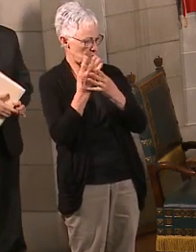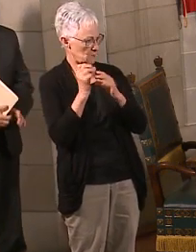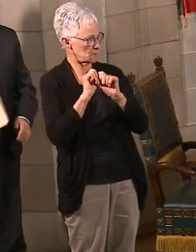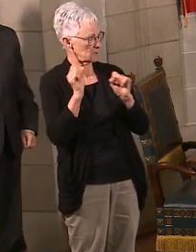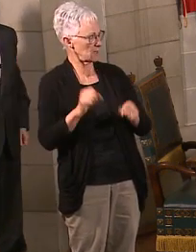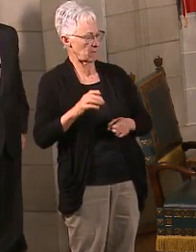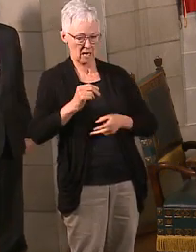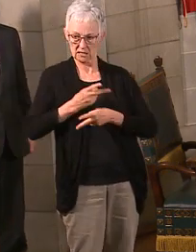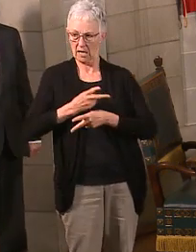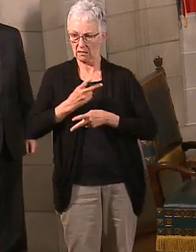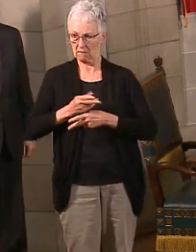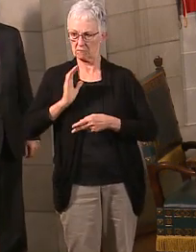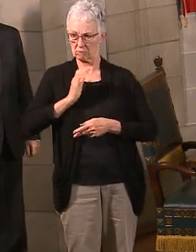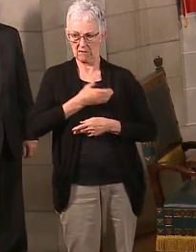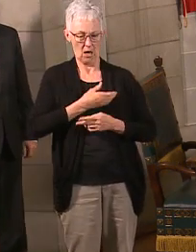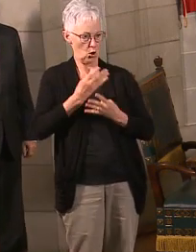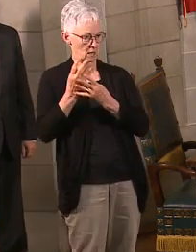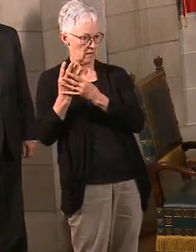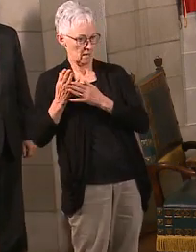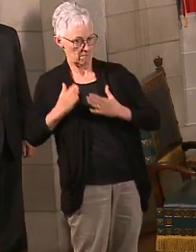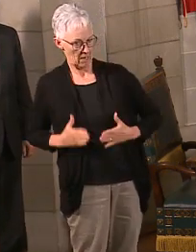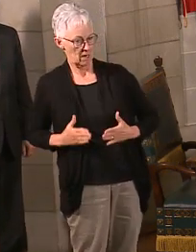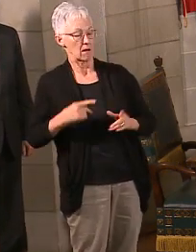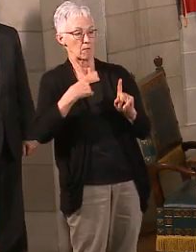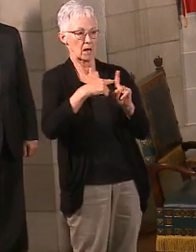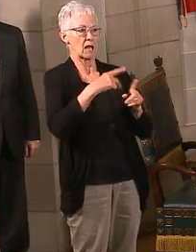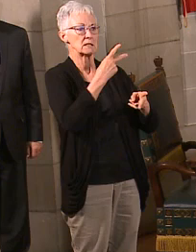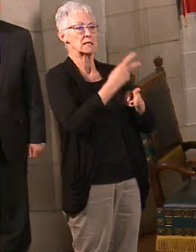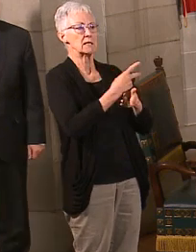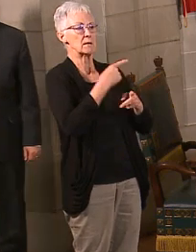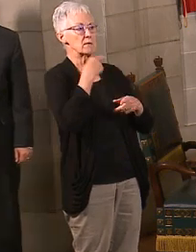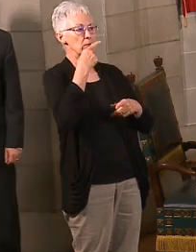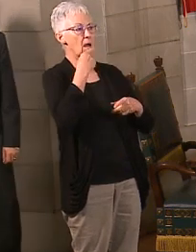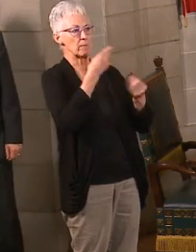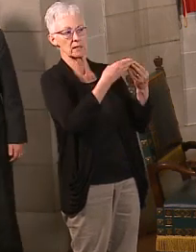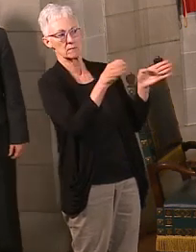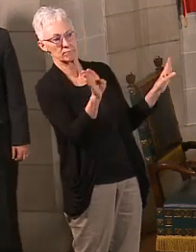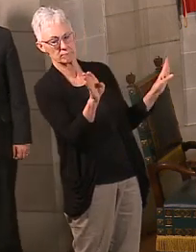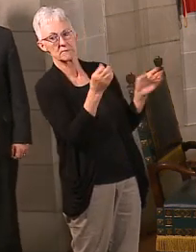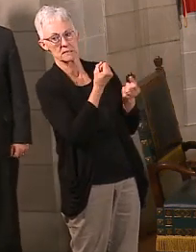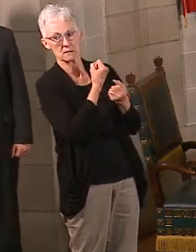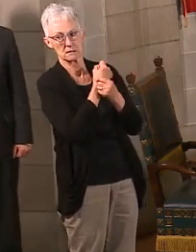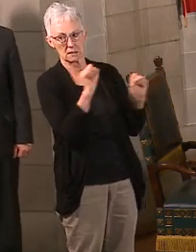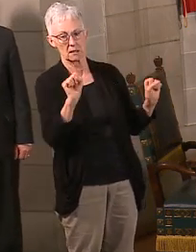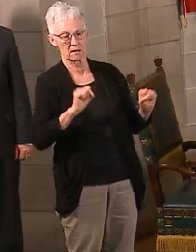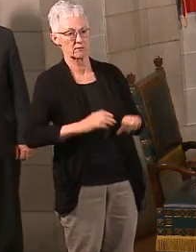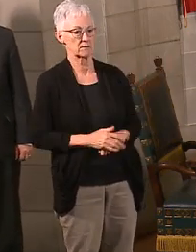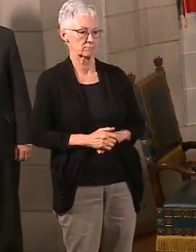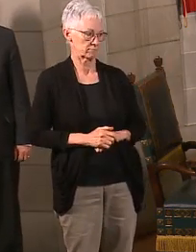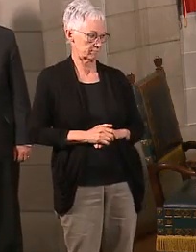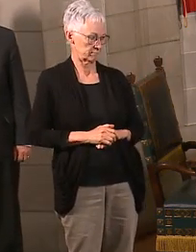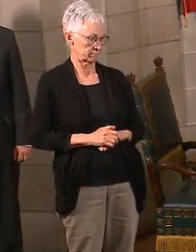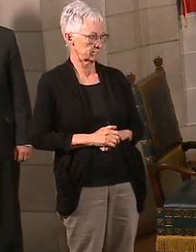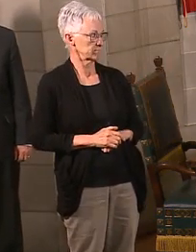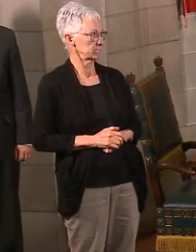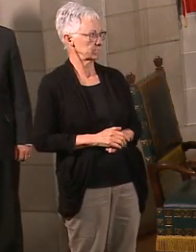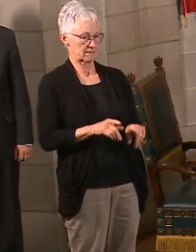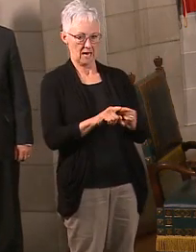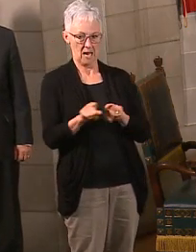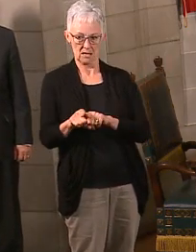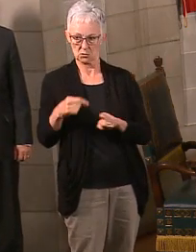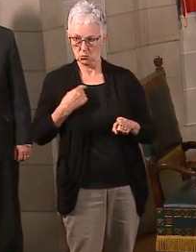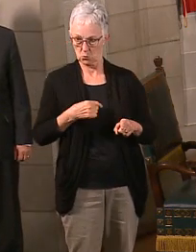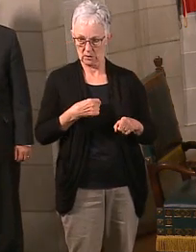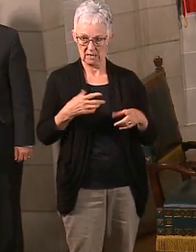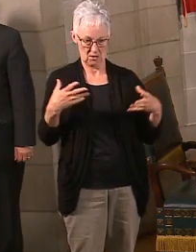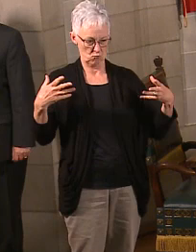we're responsible for, but also keep the public safe. So thank you very much for all that. Just as we kind of wrap up this part two, I had made some